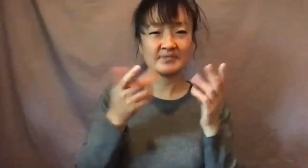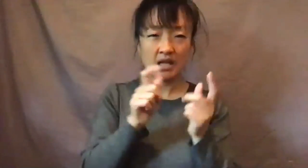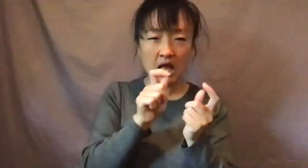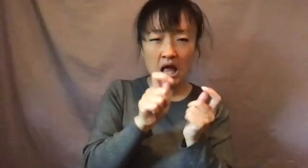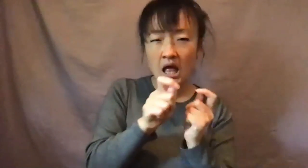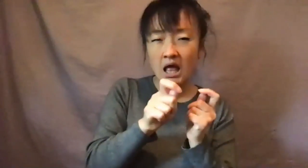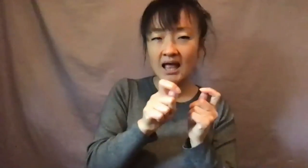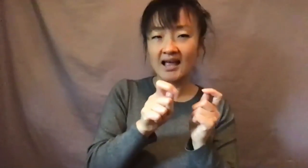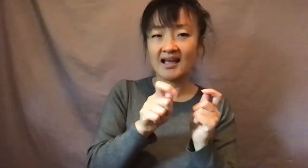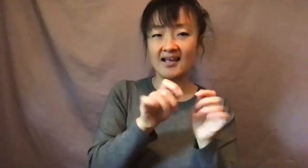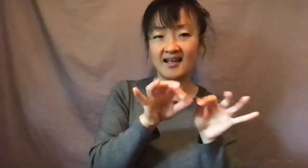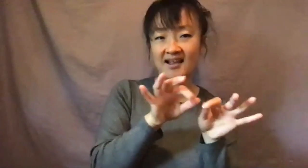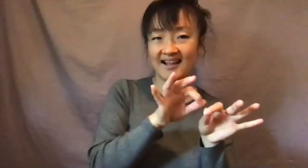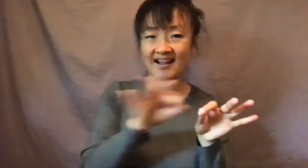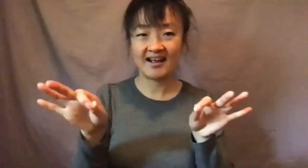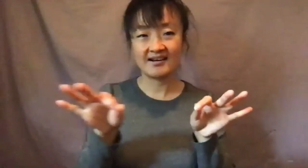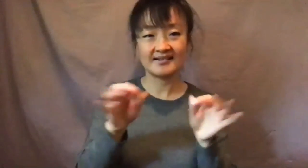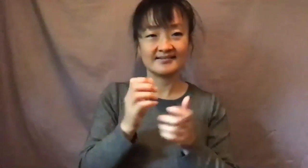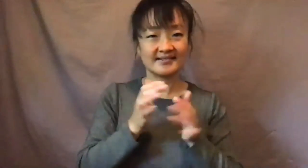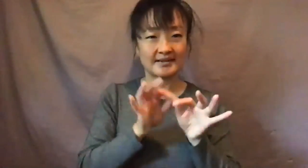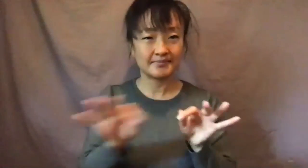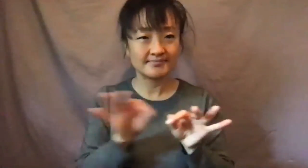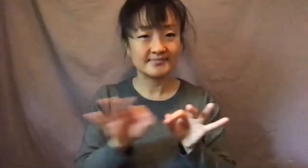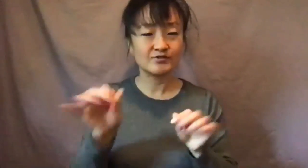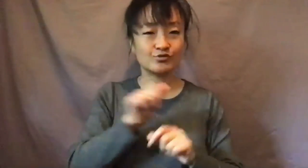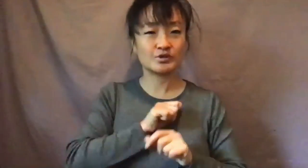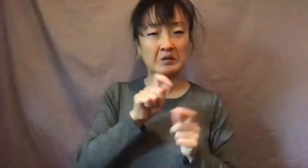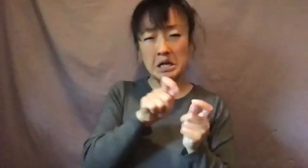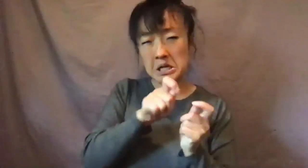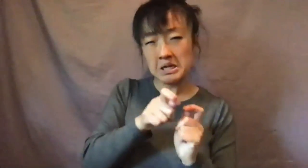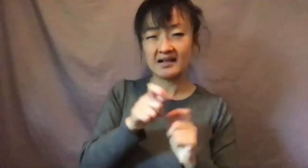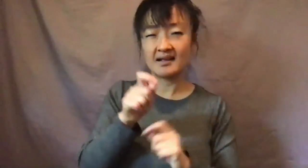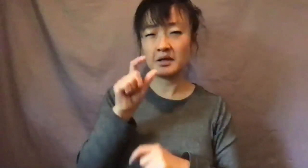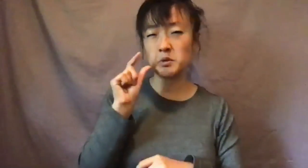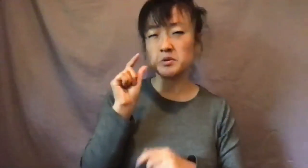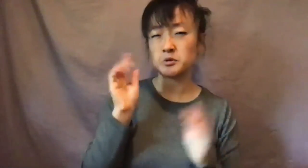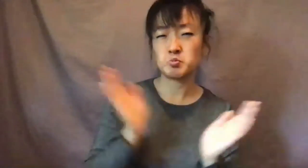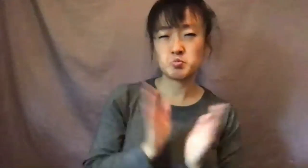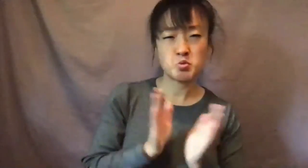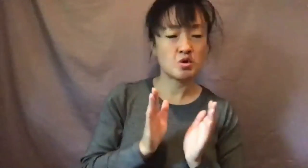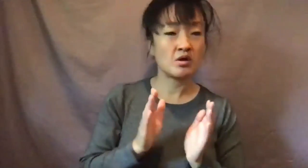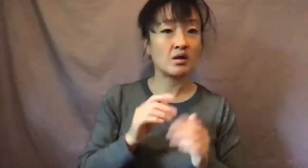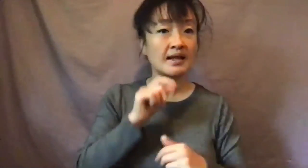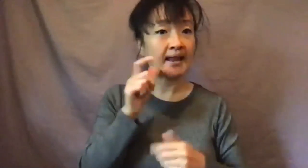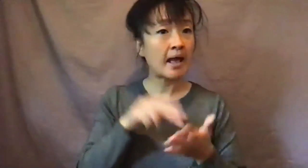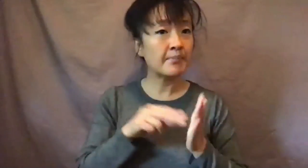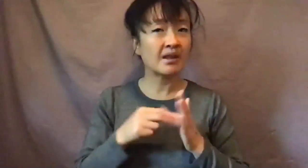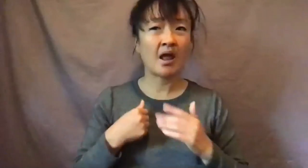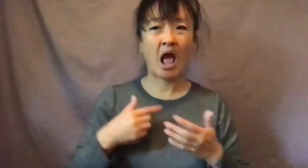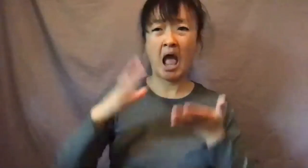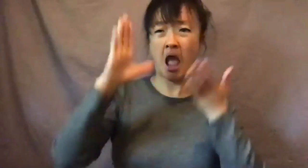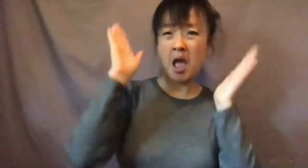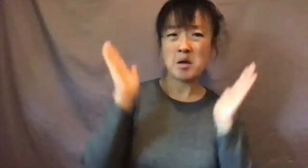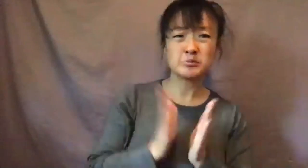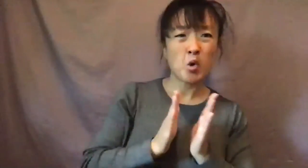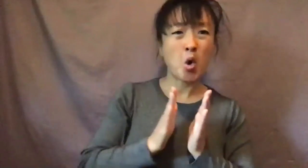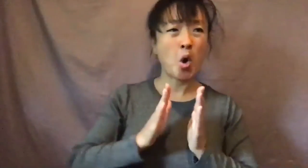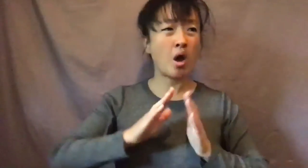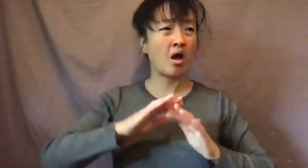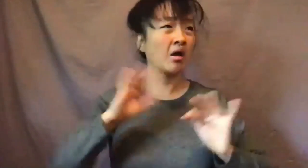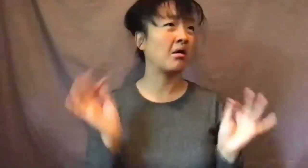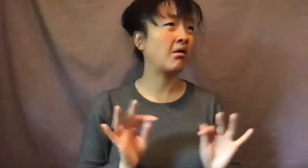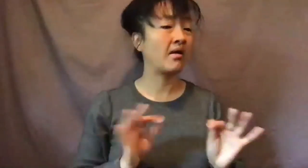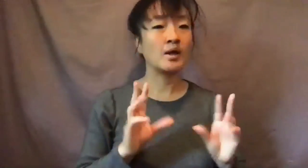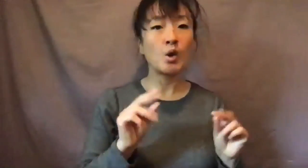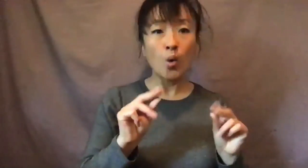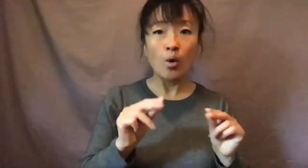little bit of a twist, right? That smallness doesn't mean that I'm small. It does mean I'm small, but it means I'm small in